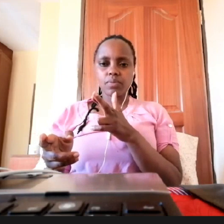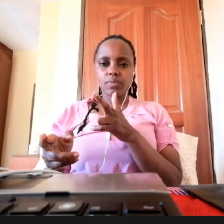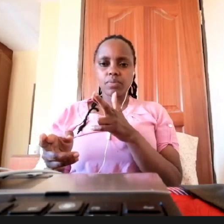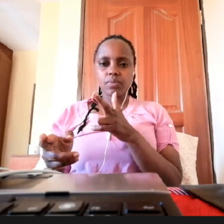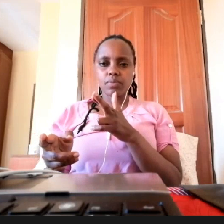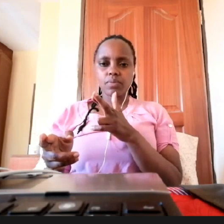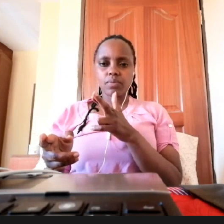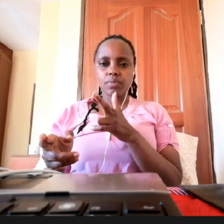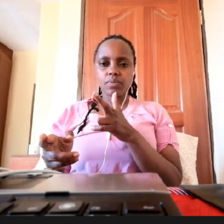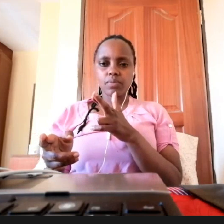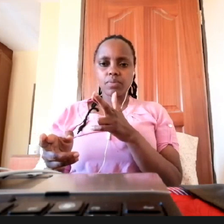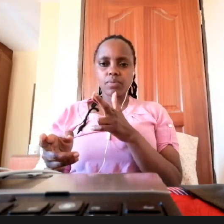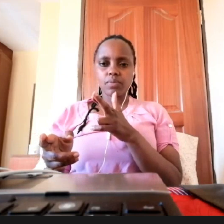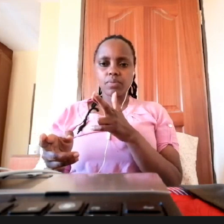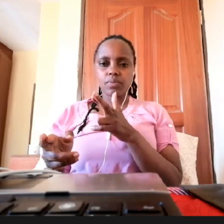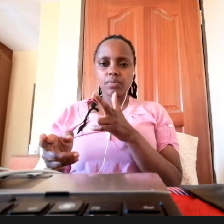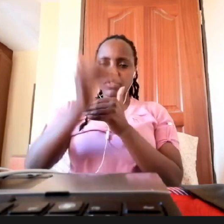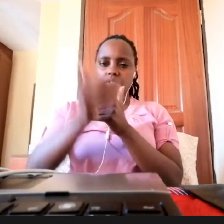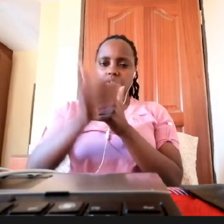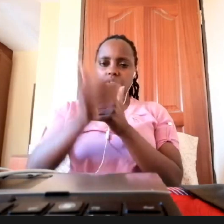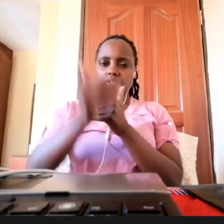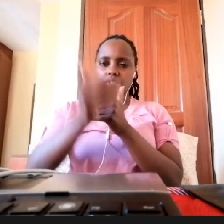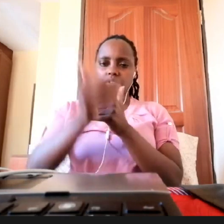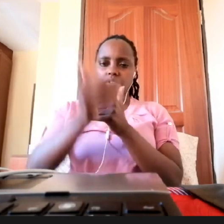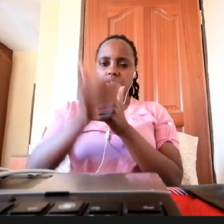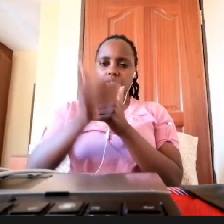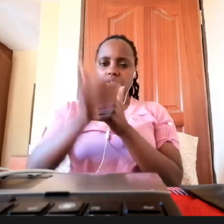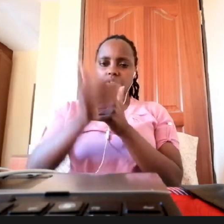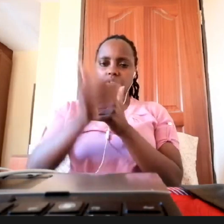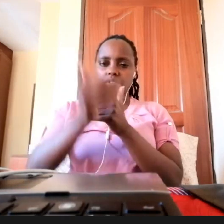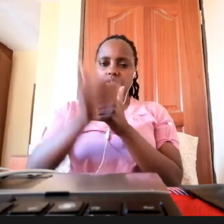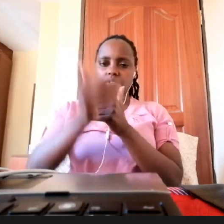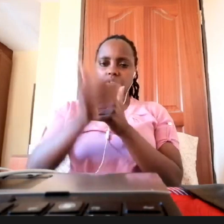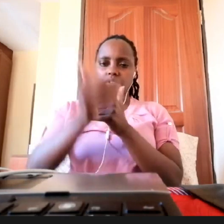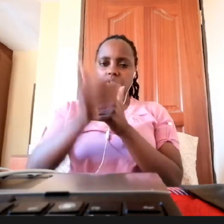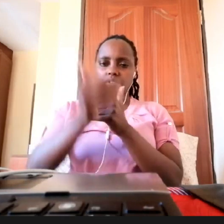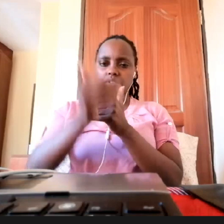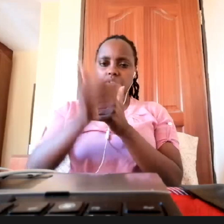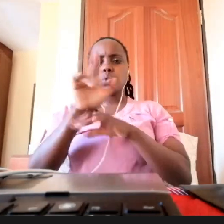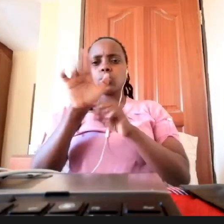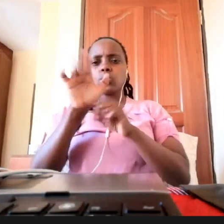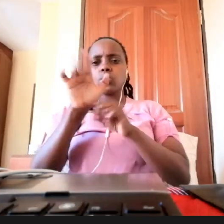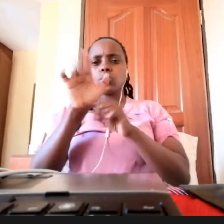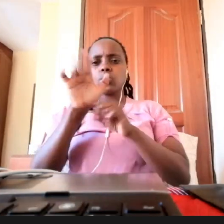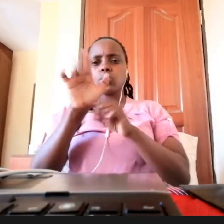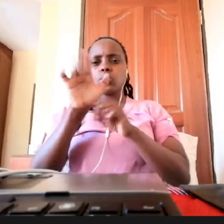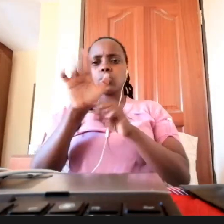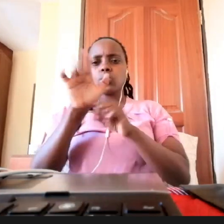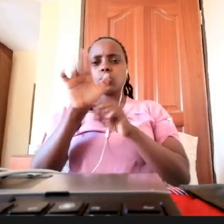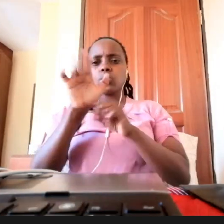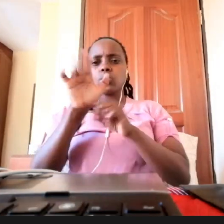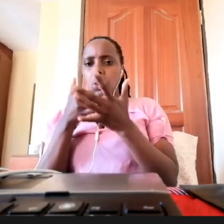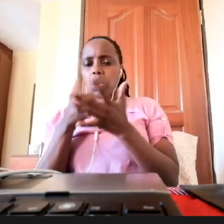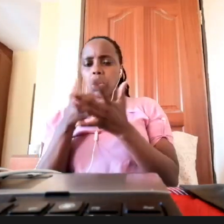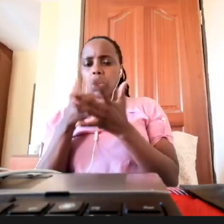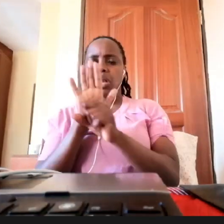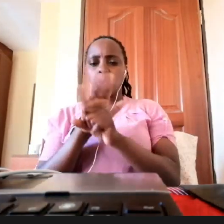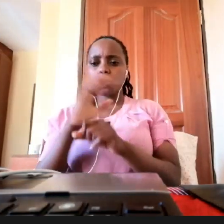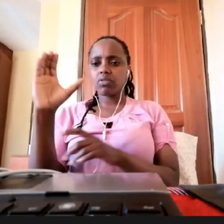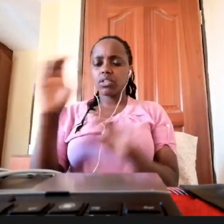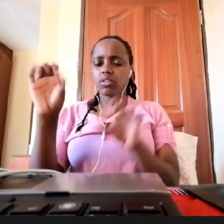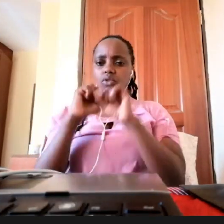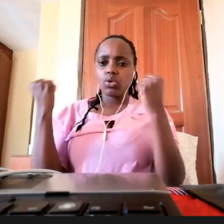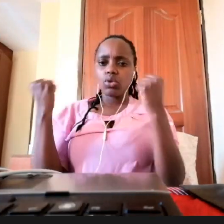it was sent after a long time, and that took a lot of time to involve a lot of civil